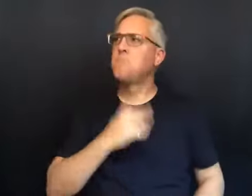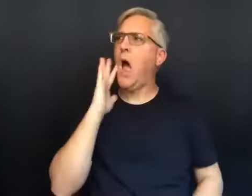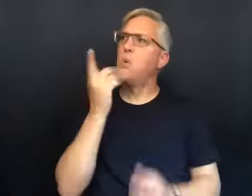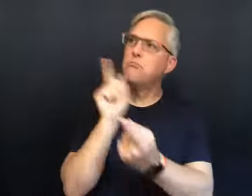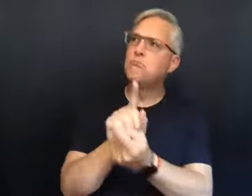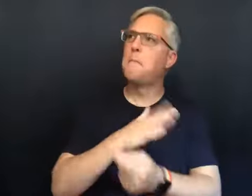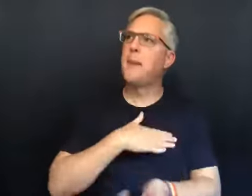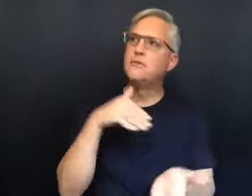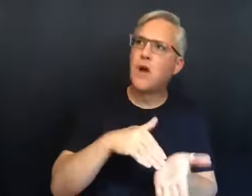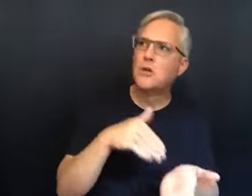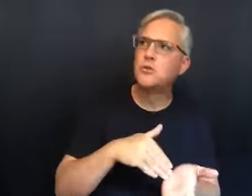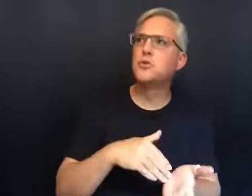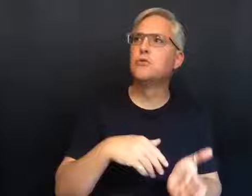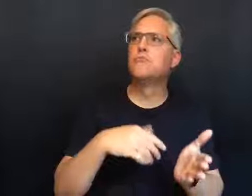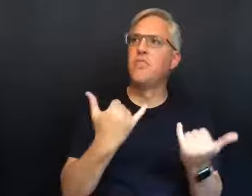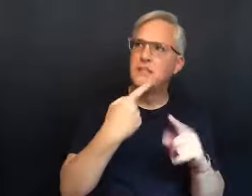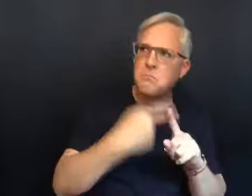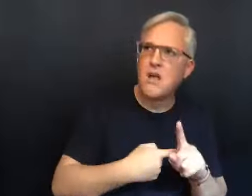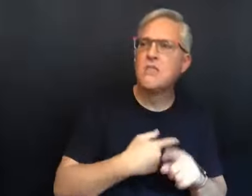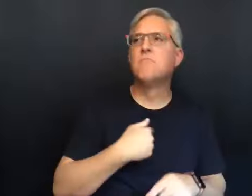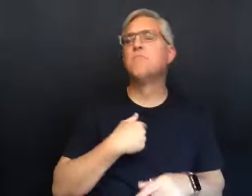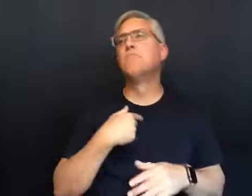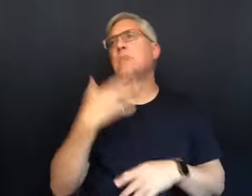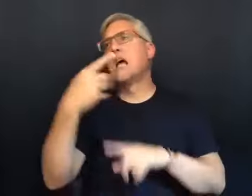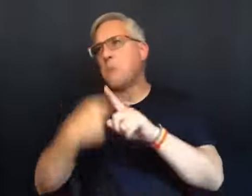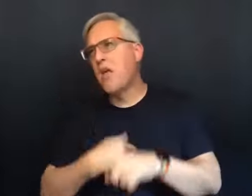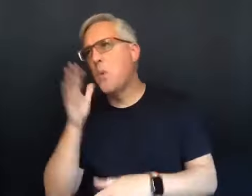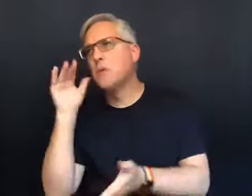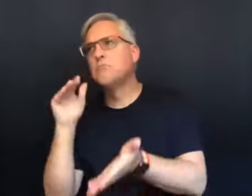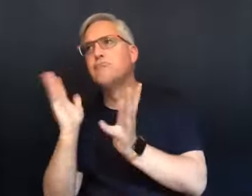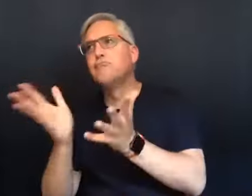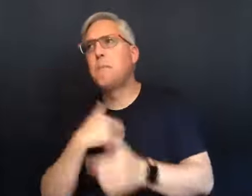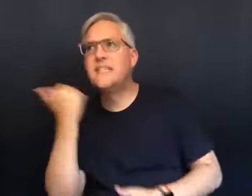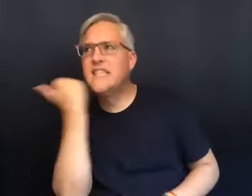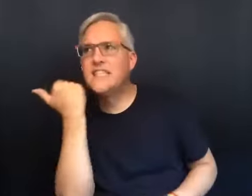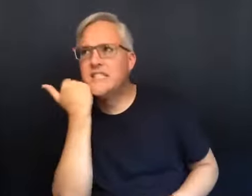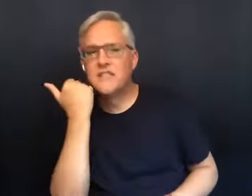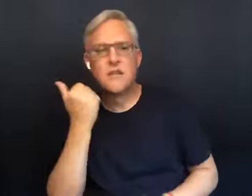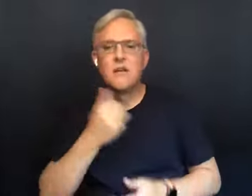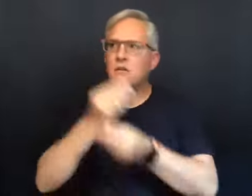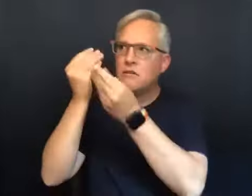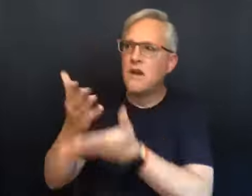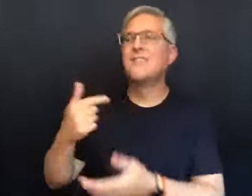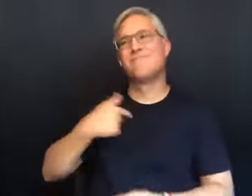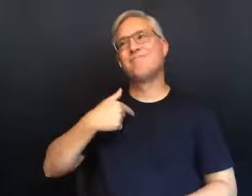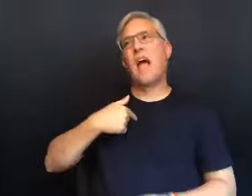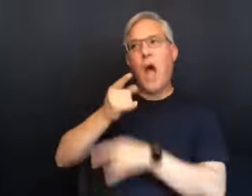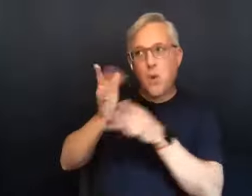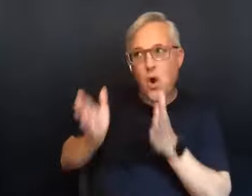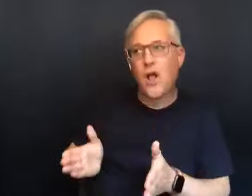Anonymous. So if we all committed to this one simple act, we could, with very little effort, reach millions of professionals